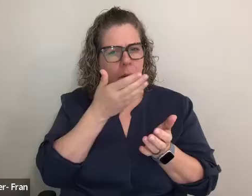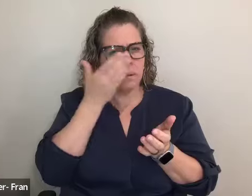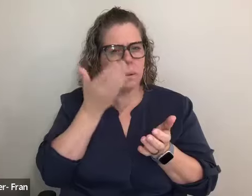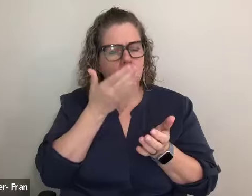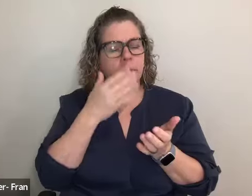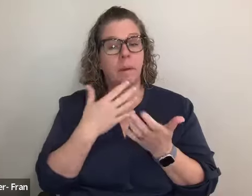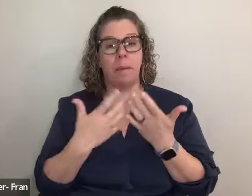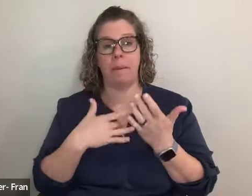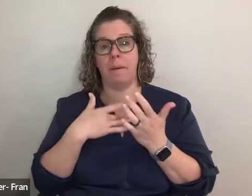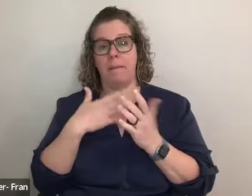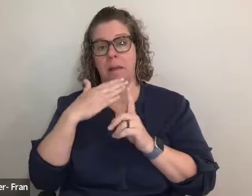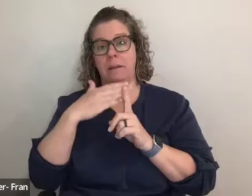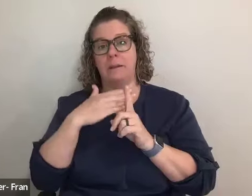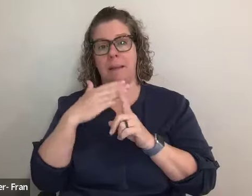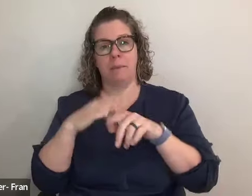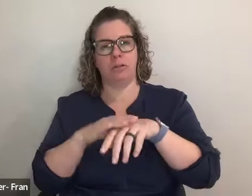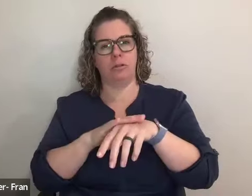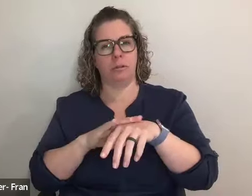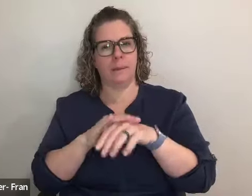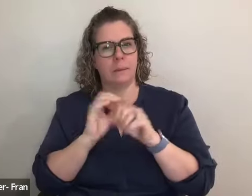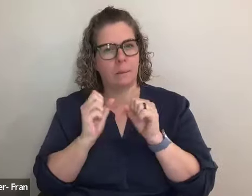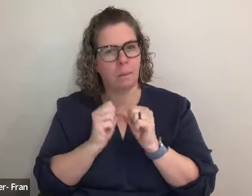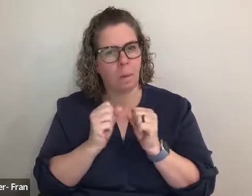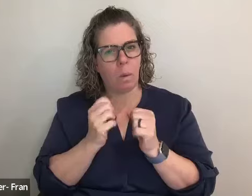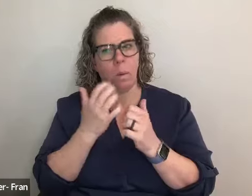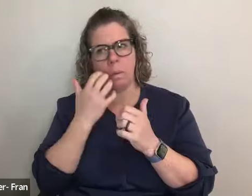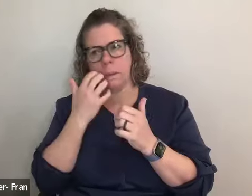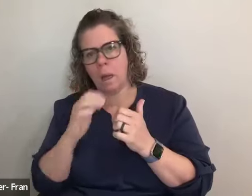what the temperature is like on your skin.